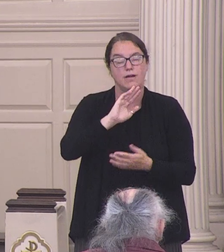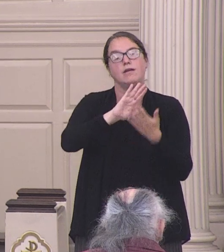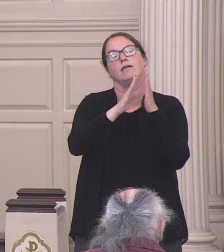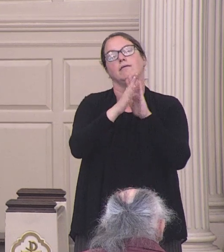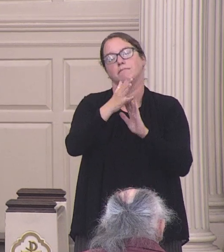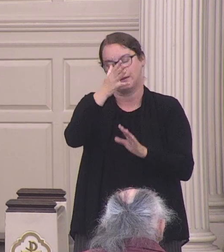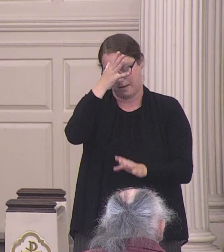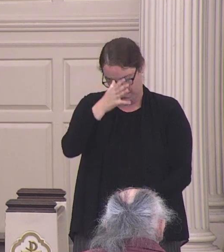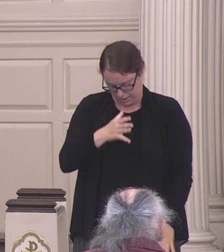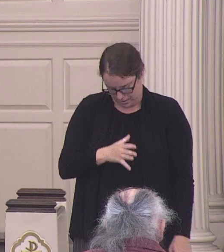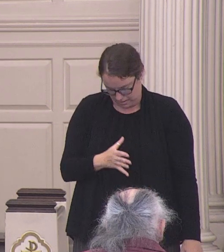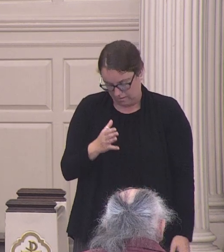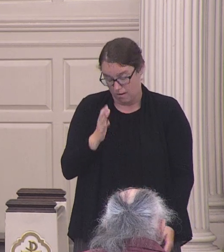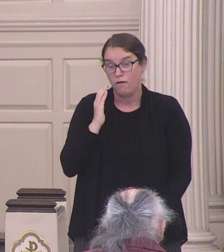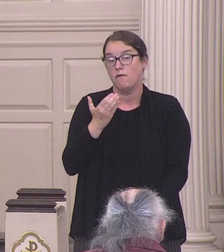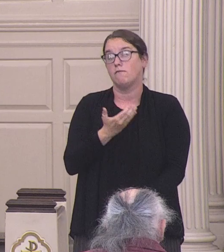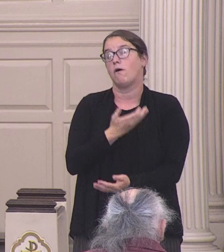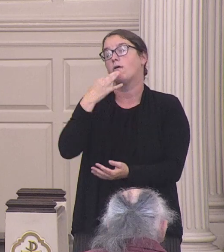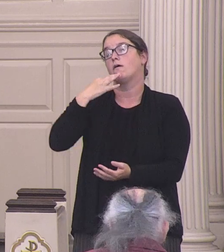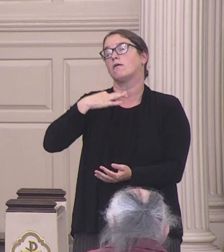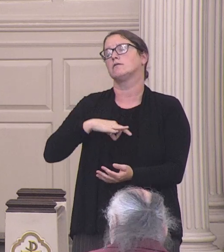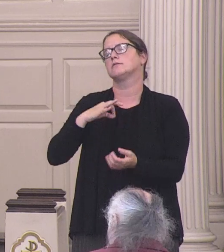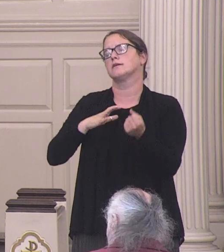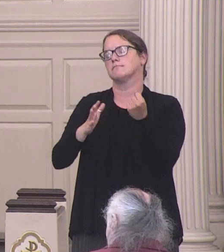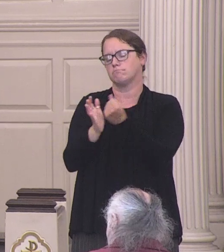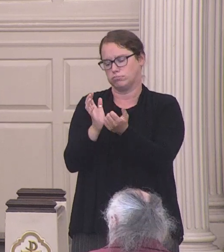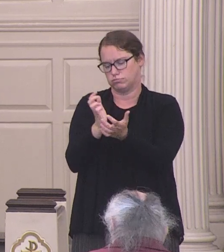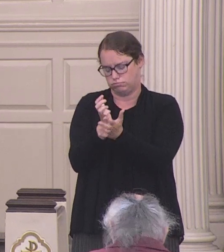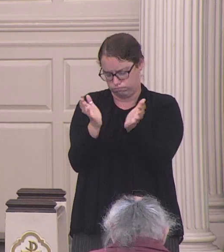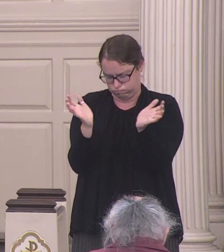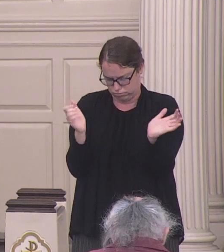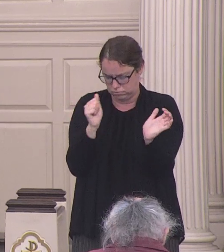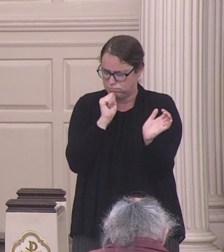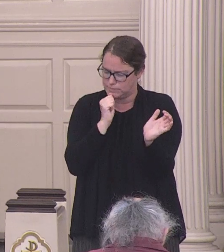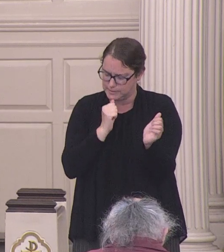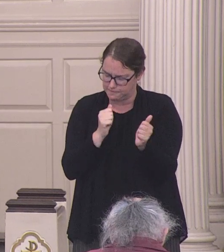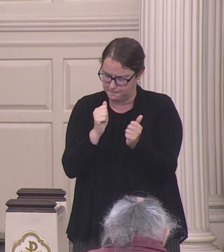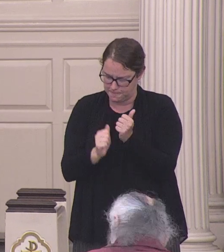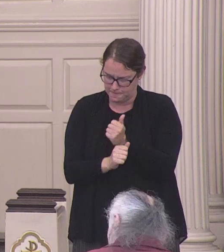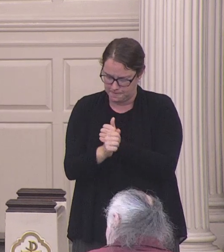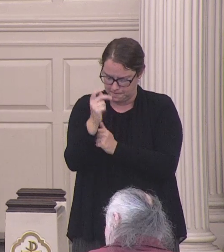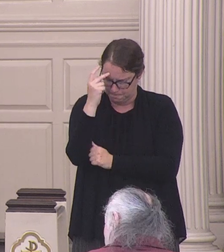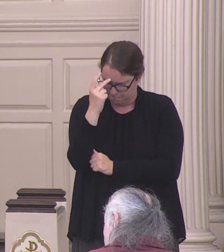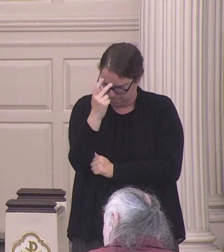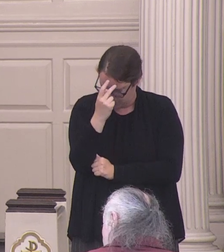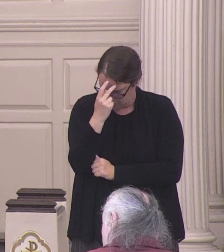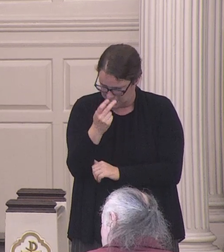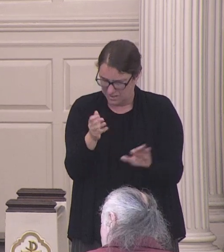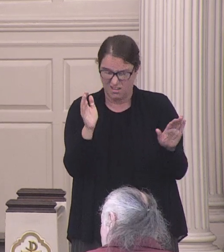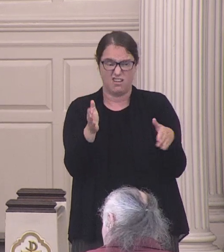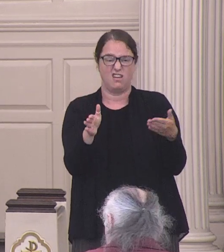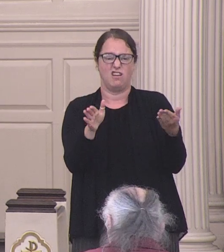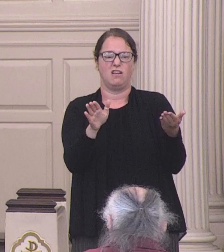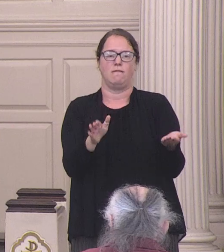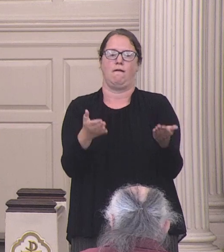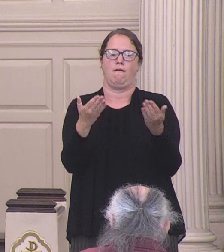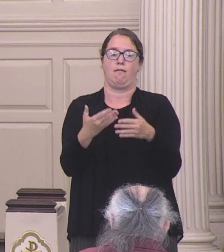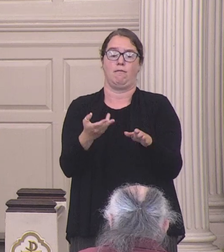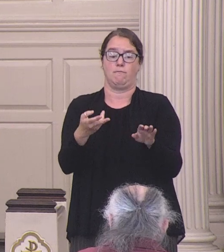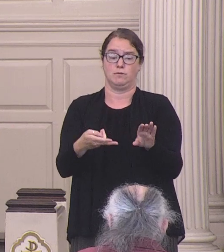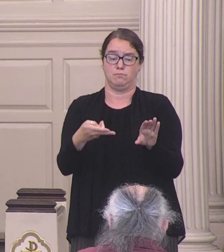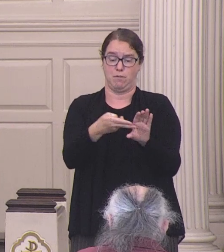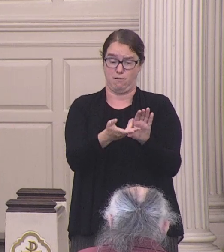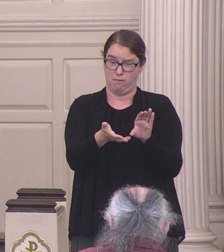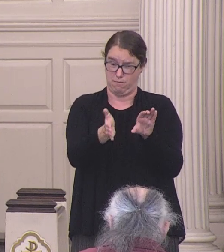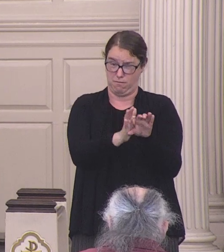became man. For our sake was crucified under Pontius Pilate. He suffered death and was buried, and